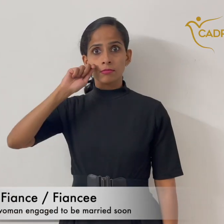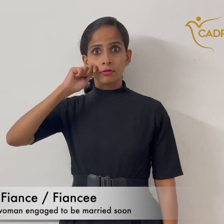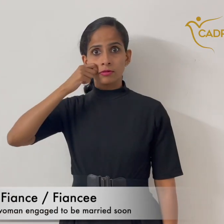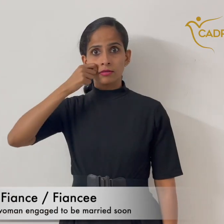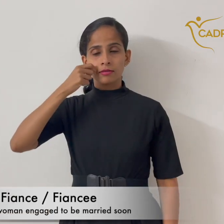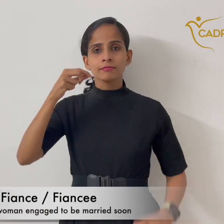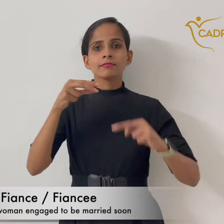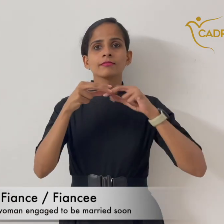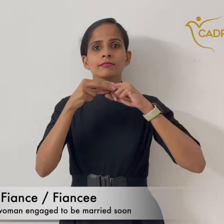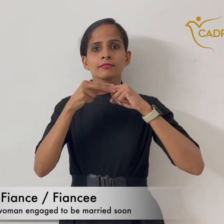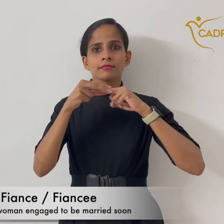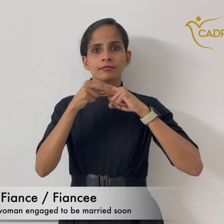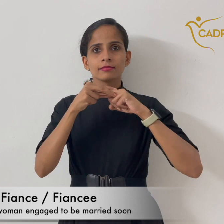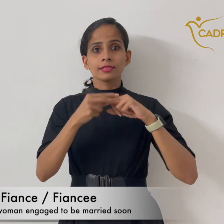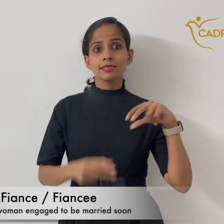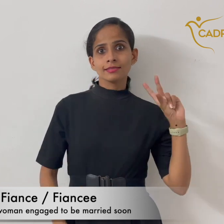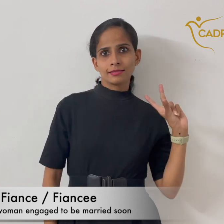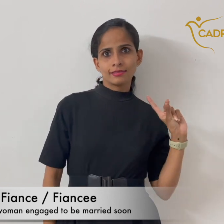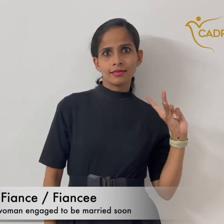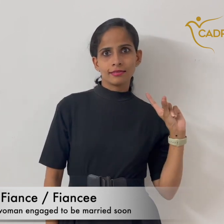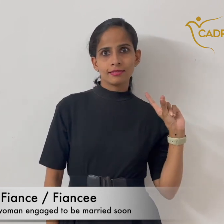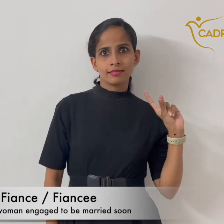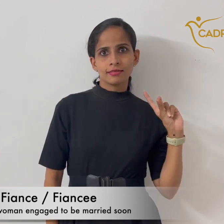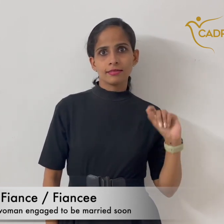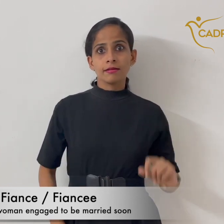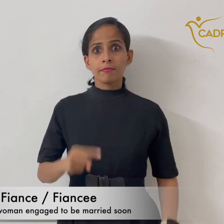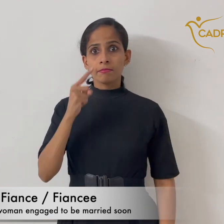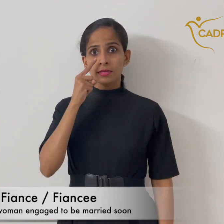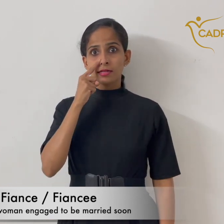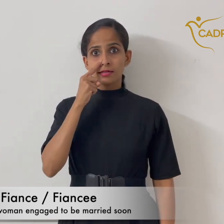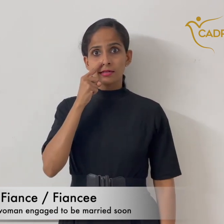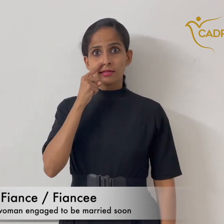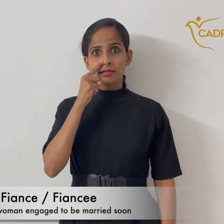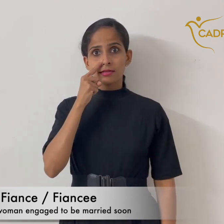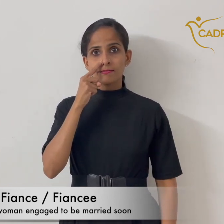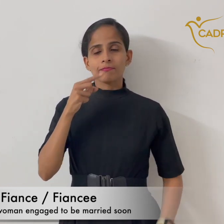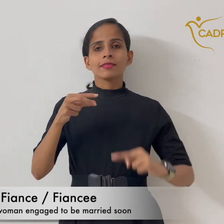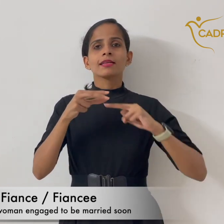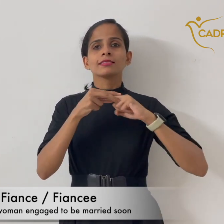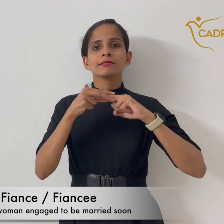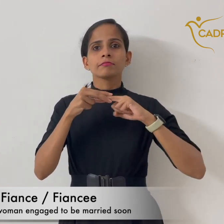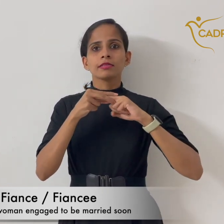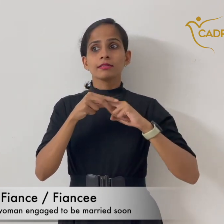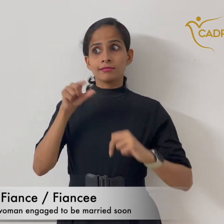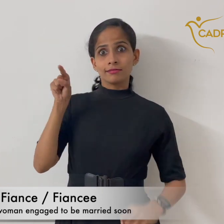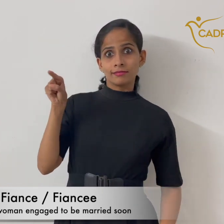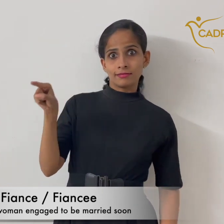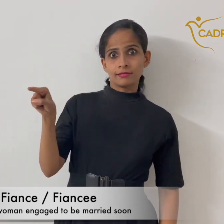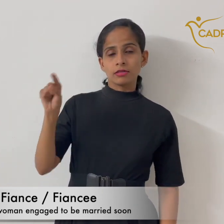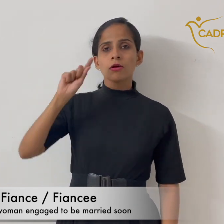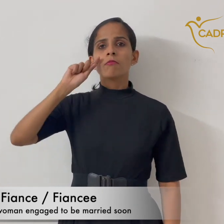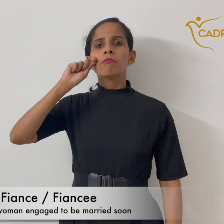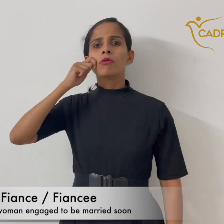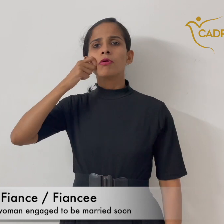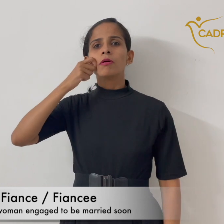Fiancé, man or woman engaged to be married soon.